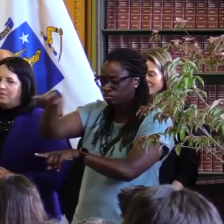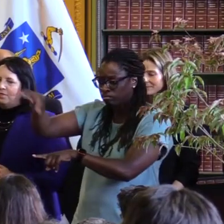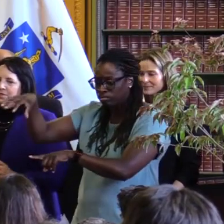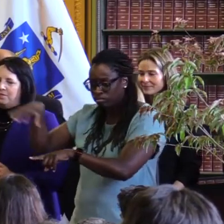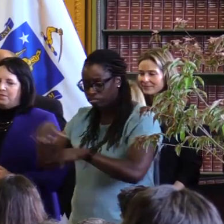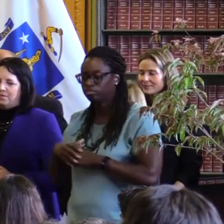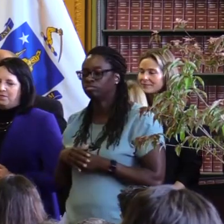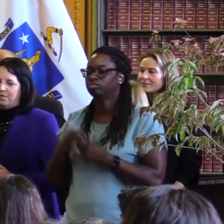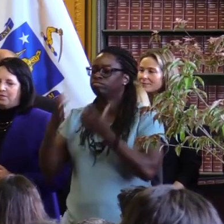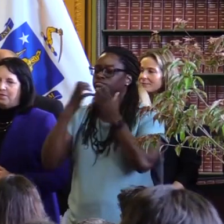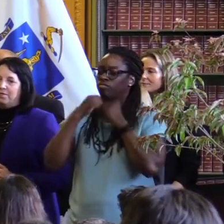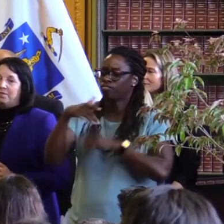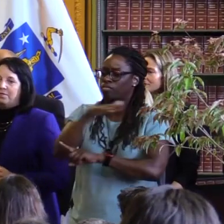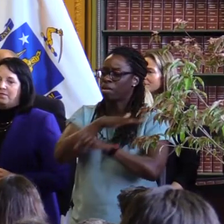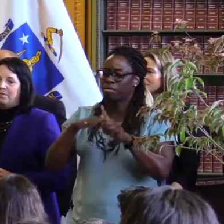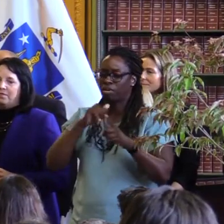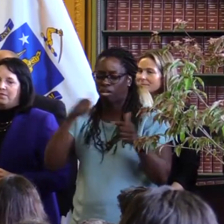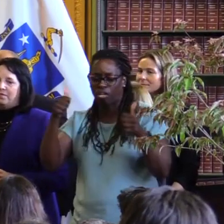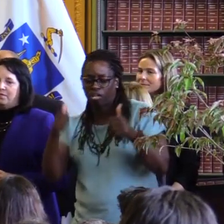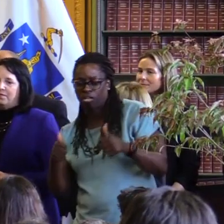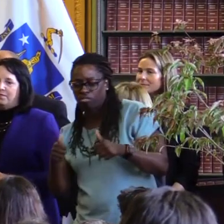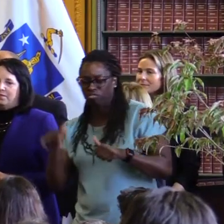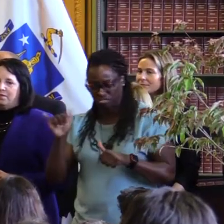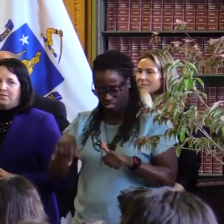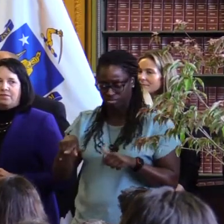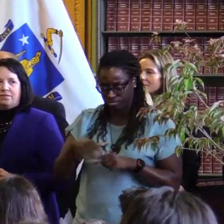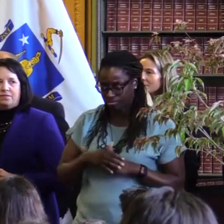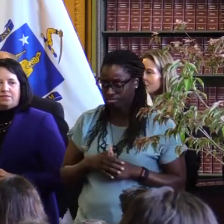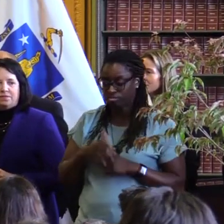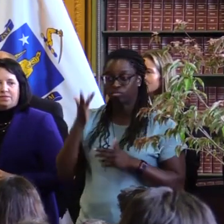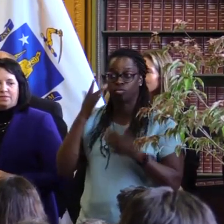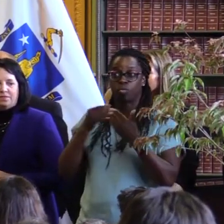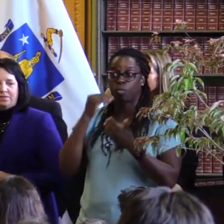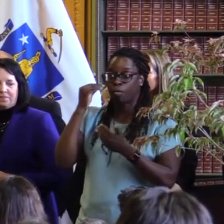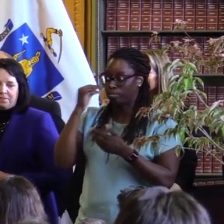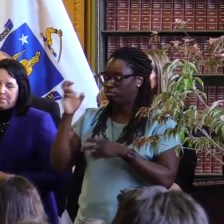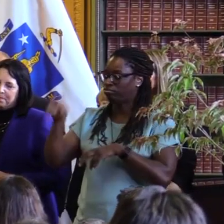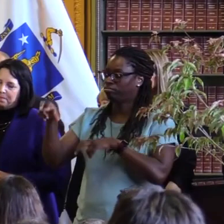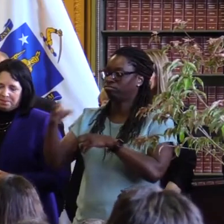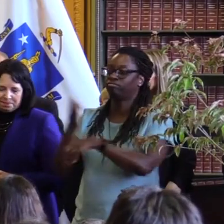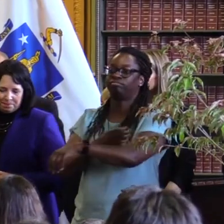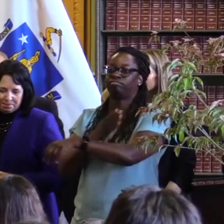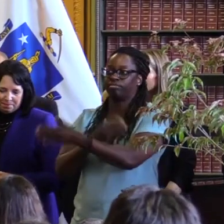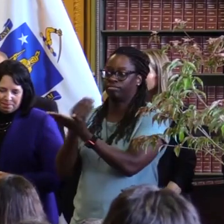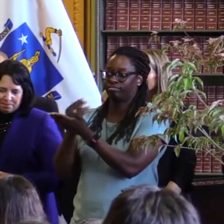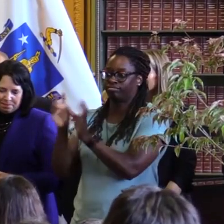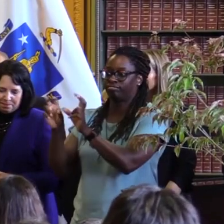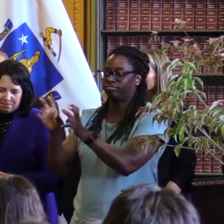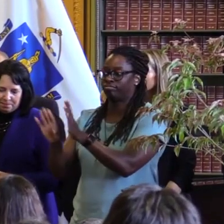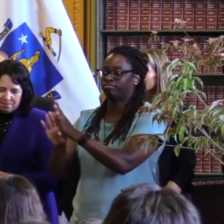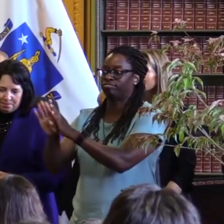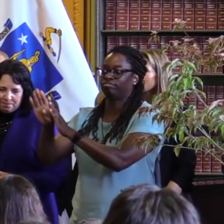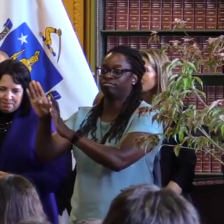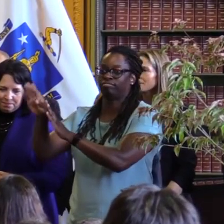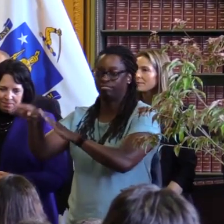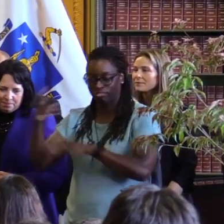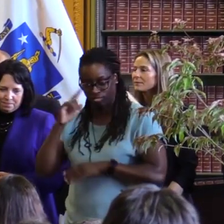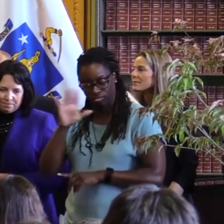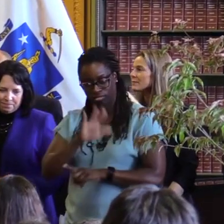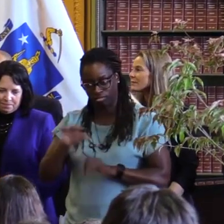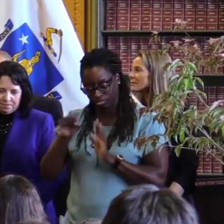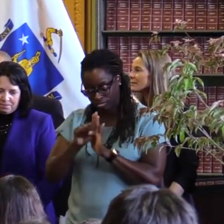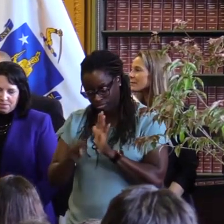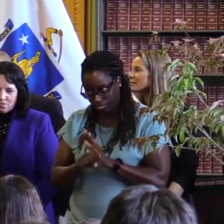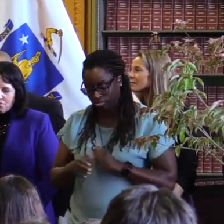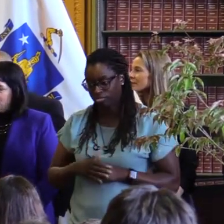in affordable homes all across the state. A green bank is something that I made a priority in our campaign. We spoke about